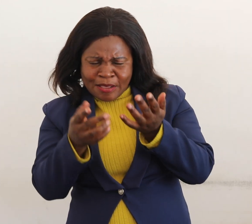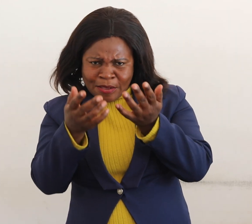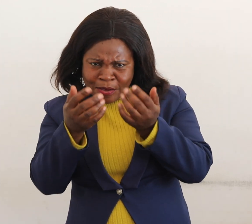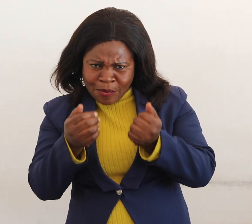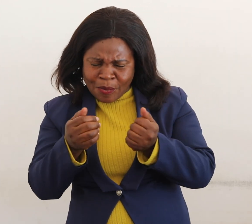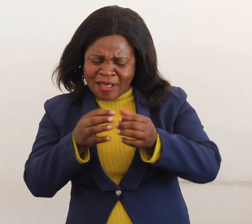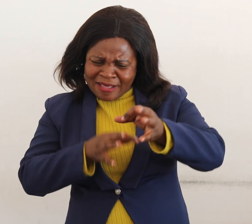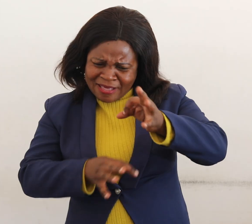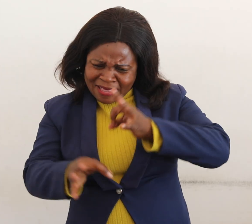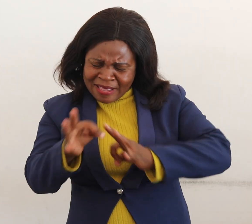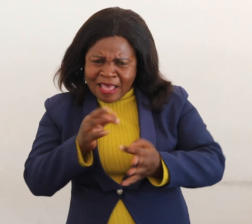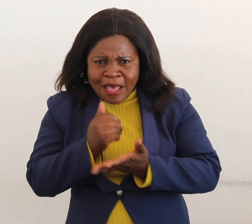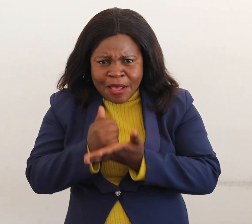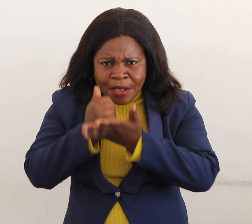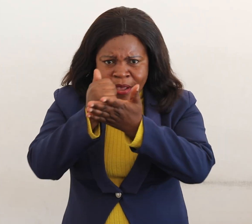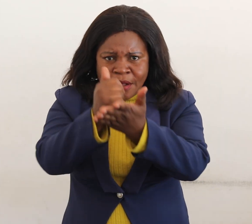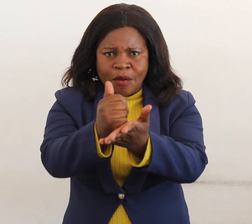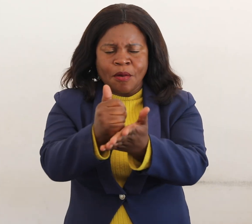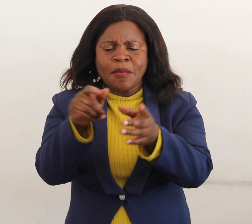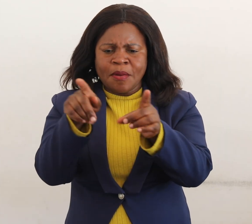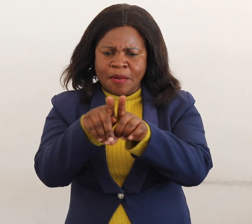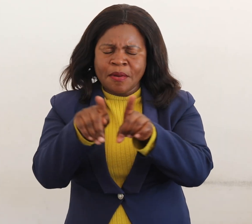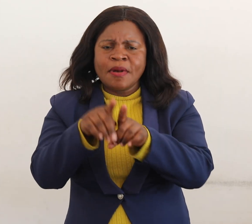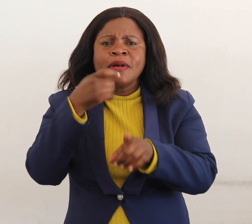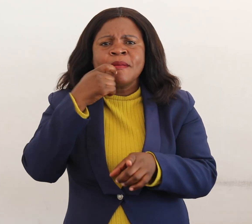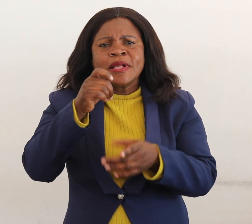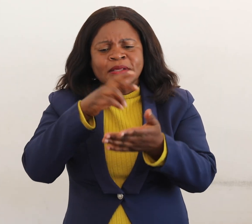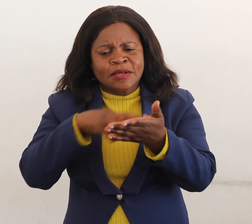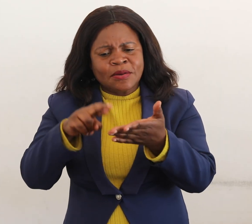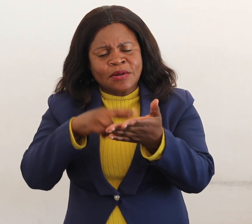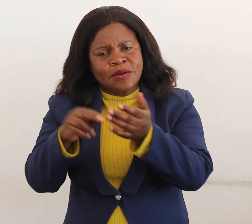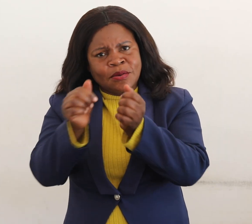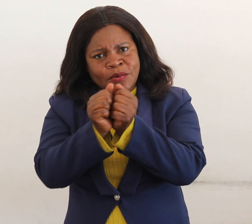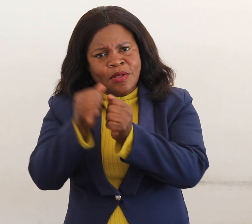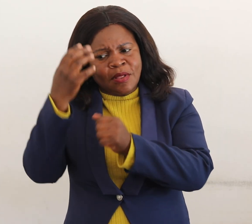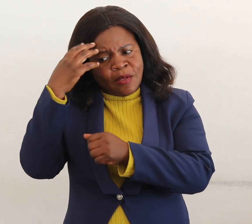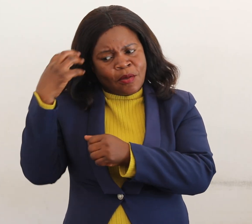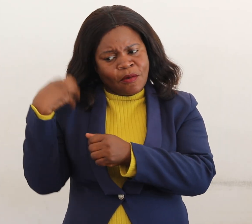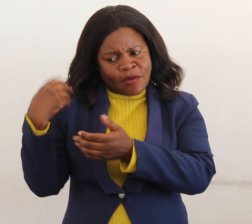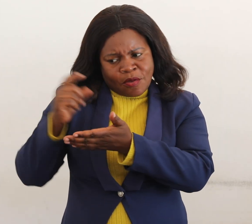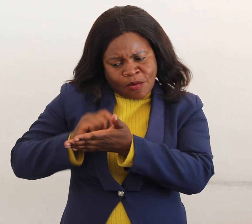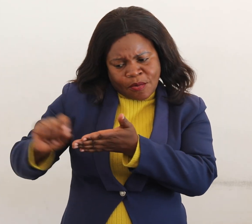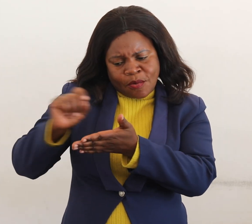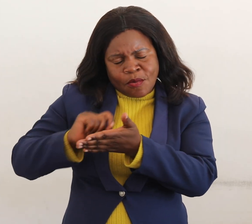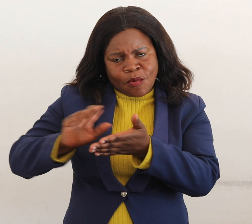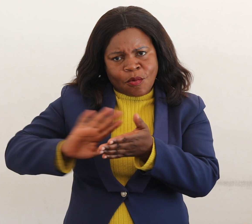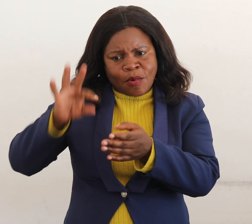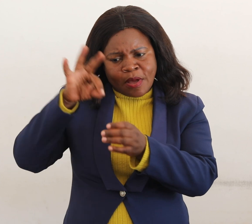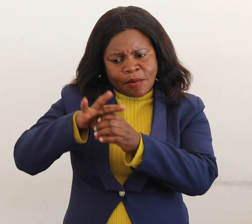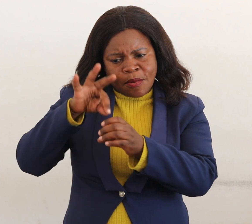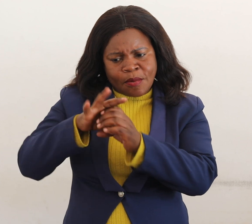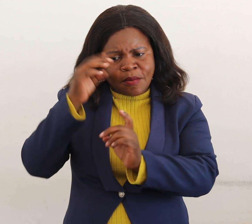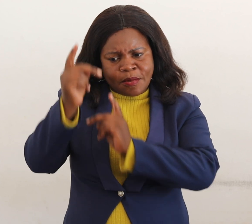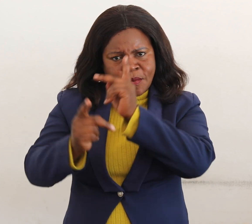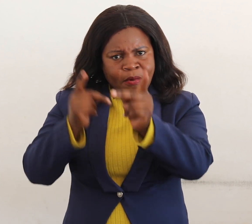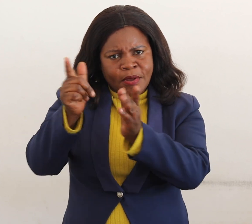explanatory aid and should be read together with the official text of the Electoral Process Act number 12